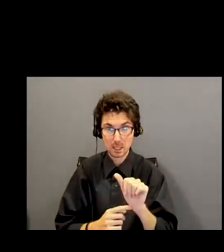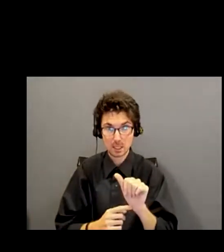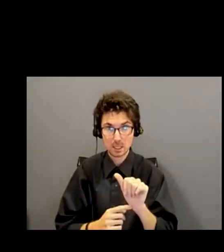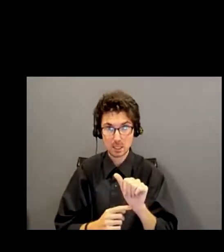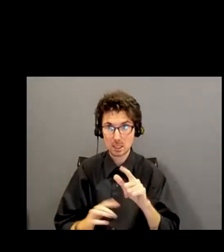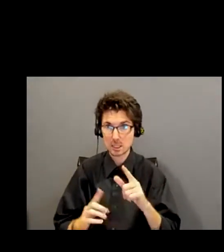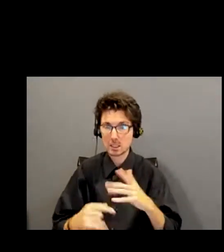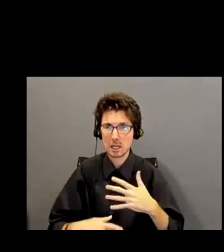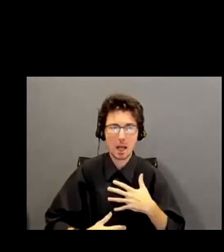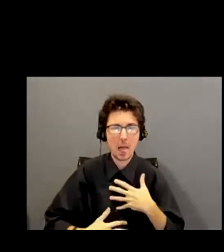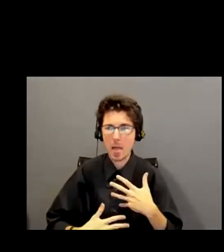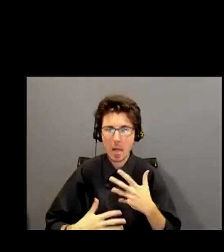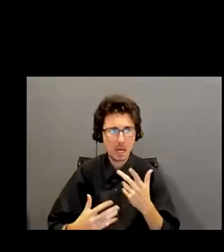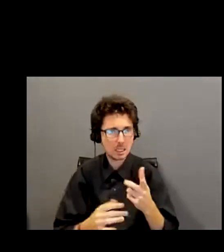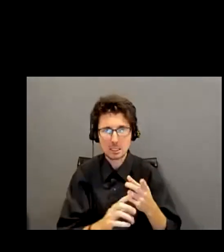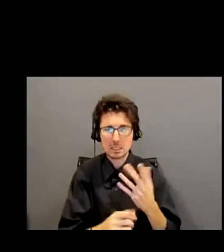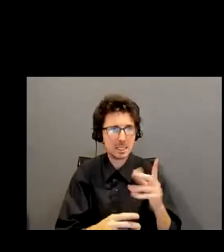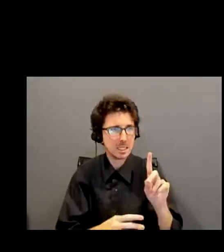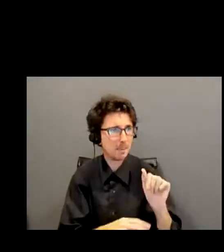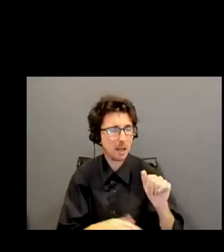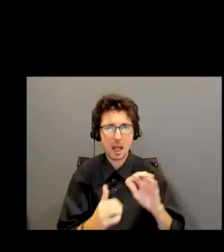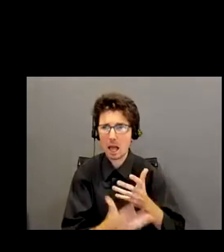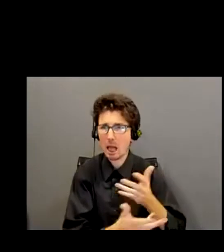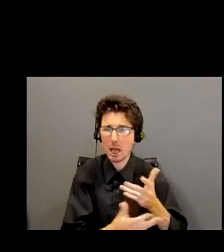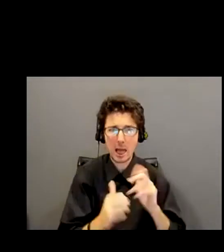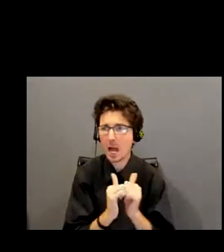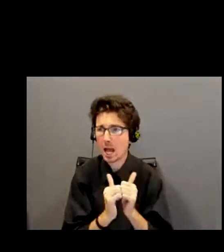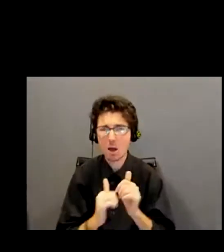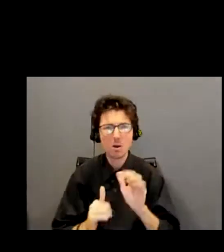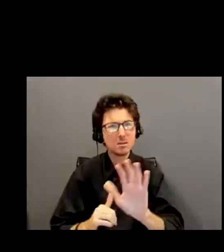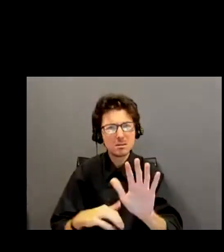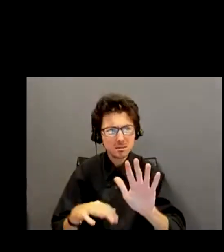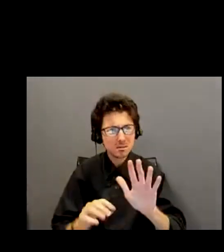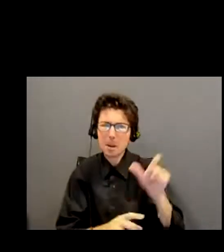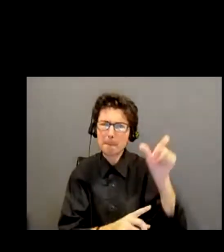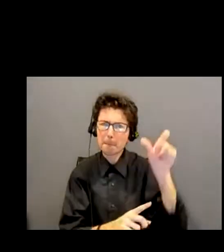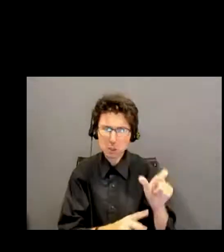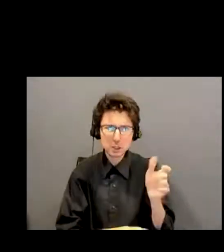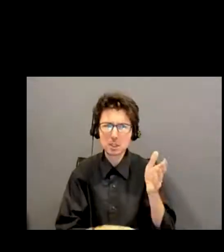as persons who are a lot more than their disabilities.